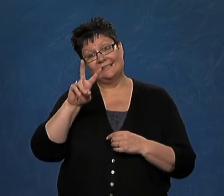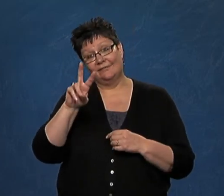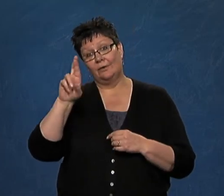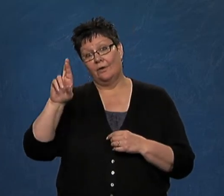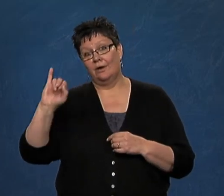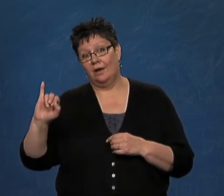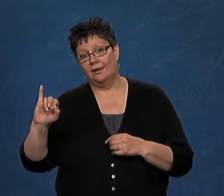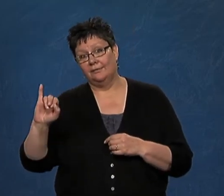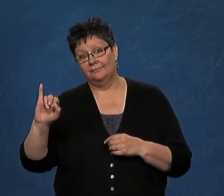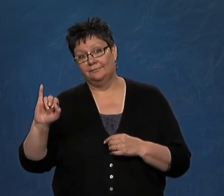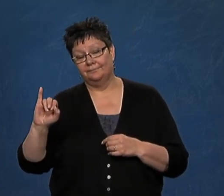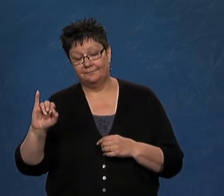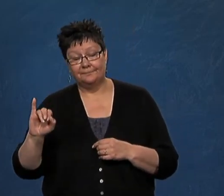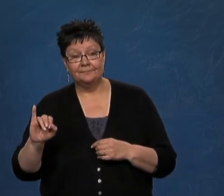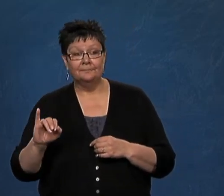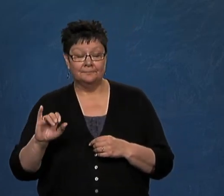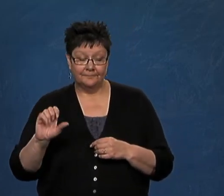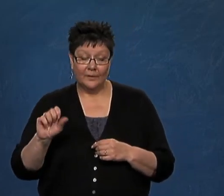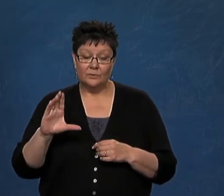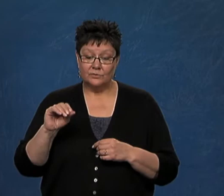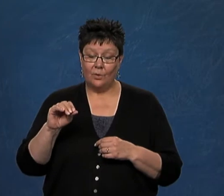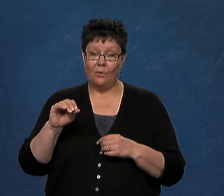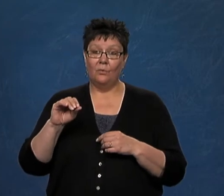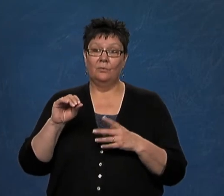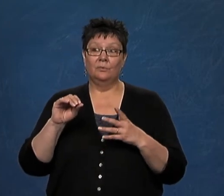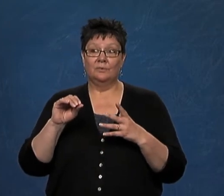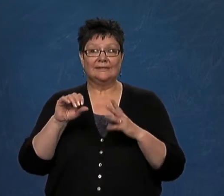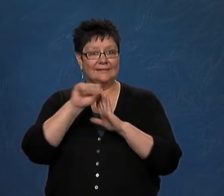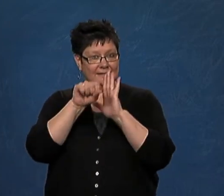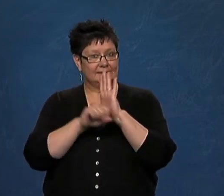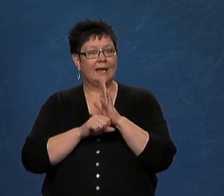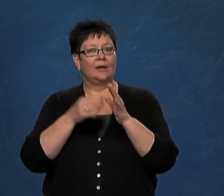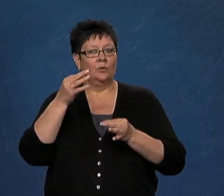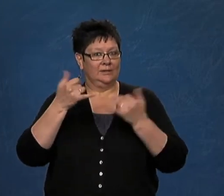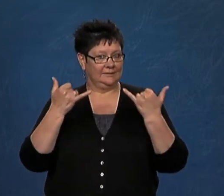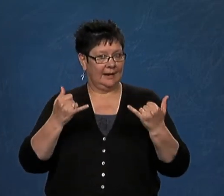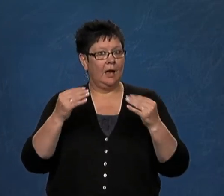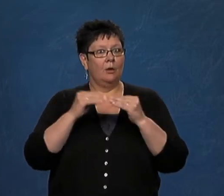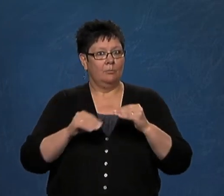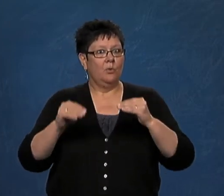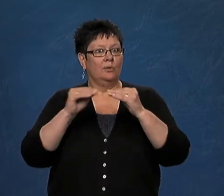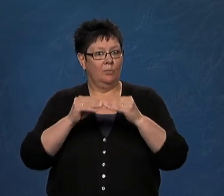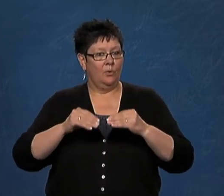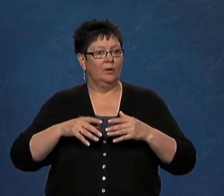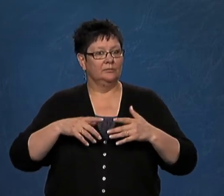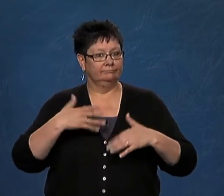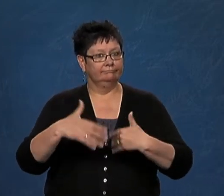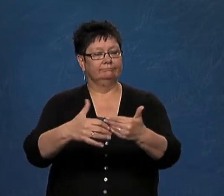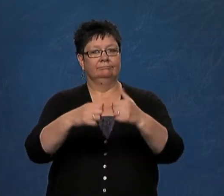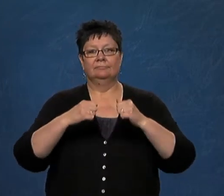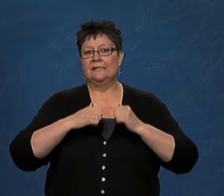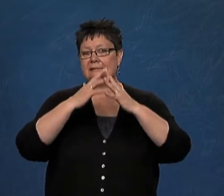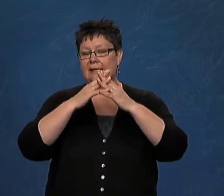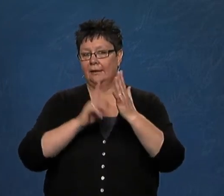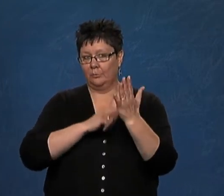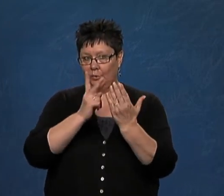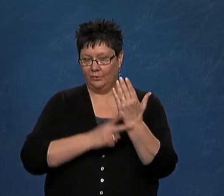language access is video remote interpreting. So the state courts are recognizing this,